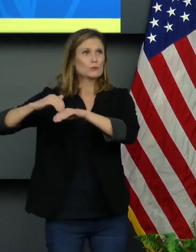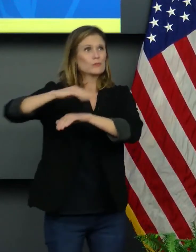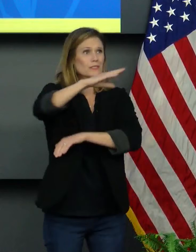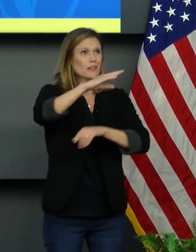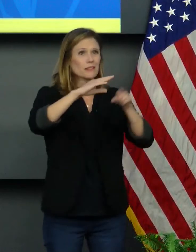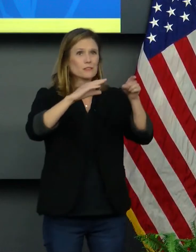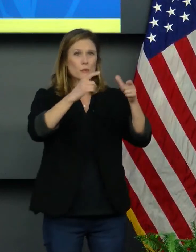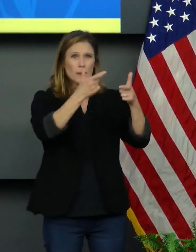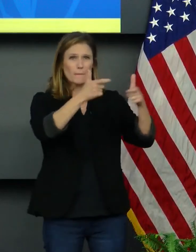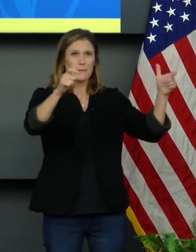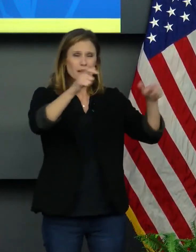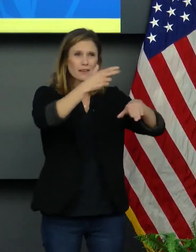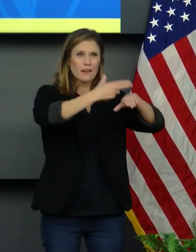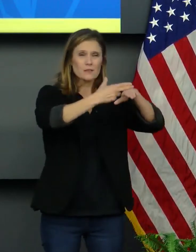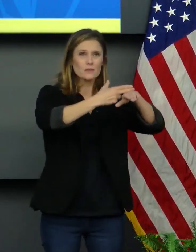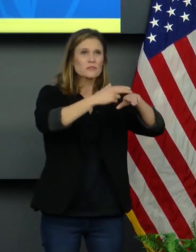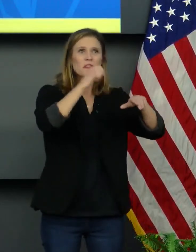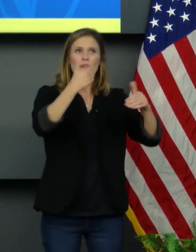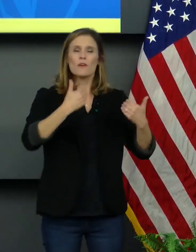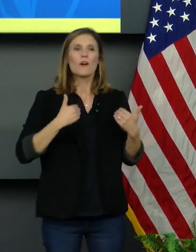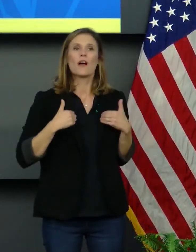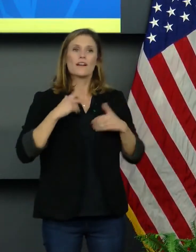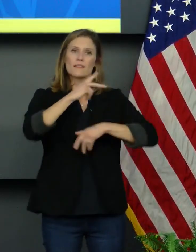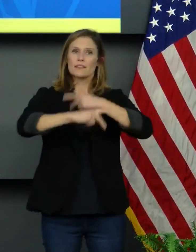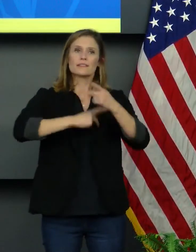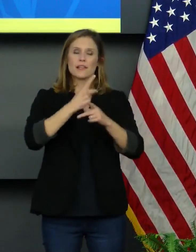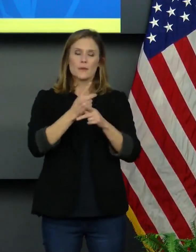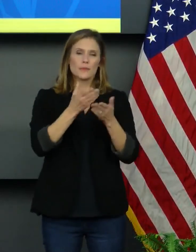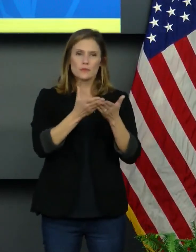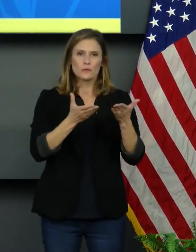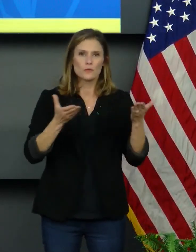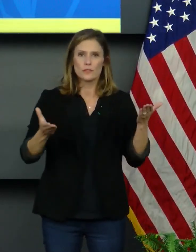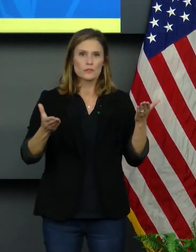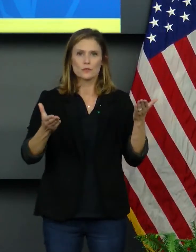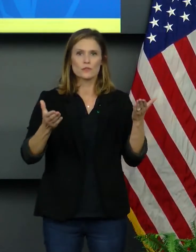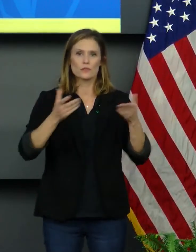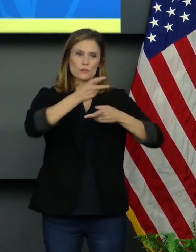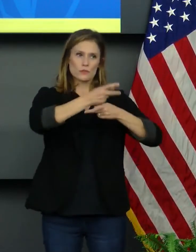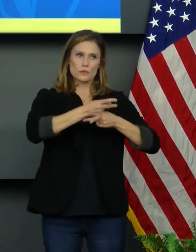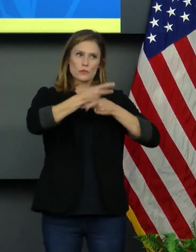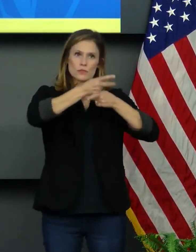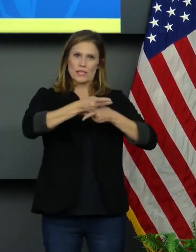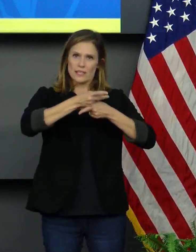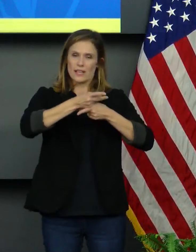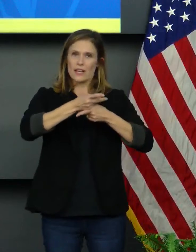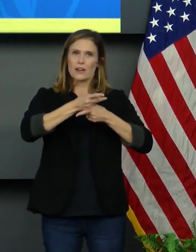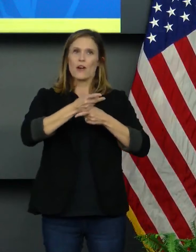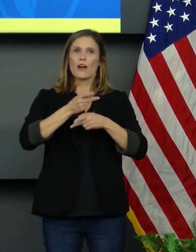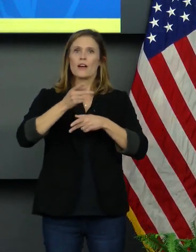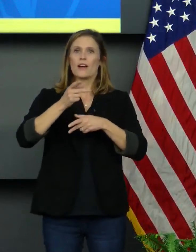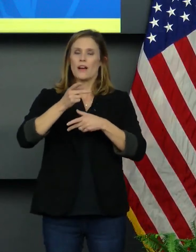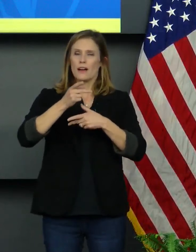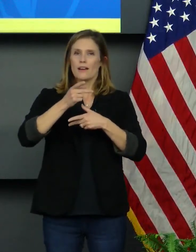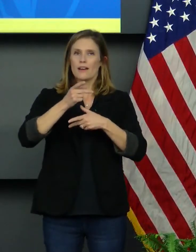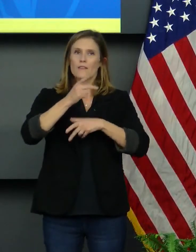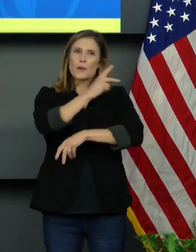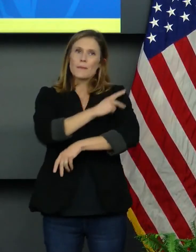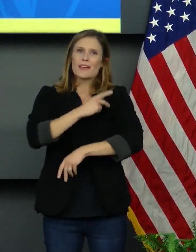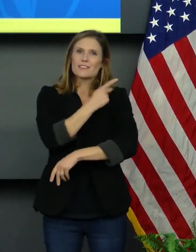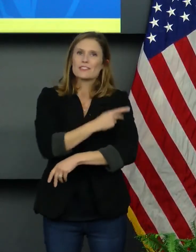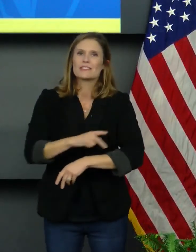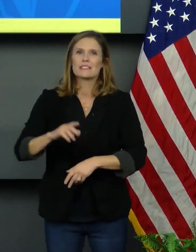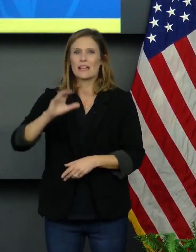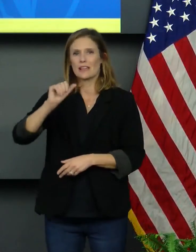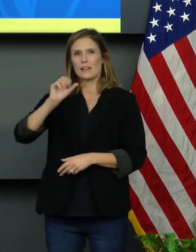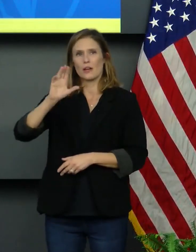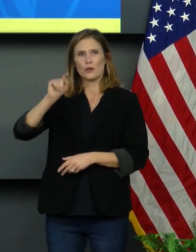major hospitals, and they don't have the type of resources to take care of some of these patients, like the acute heart